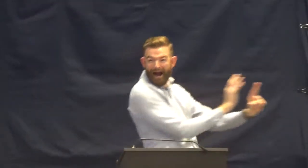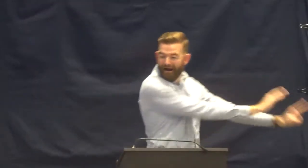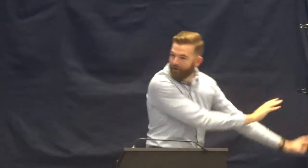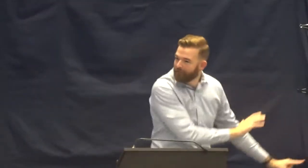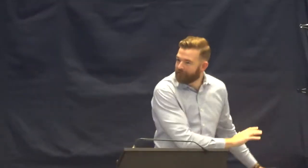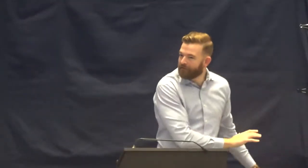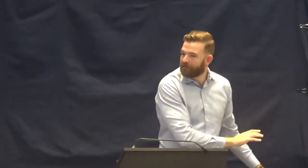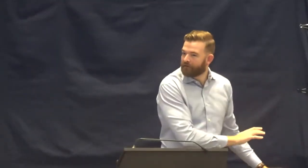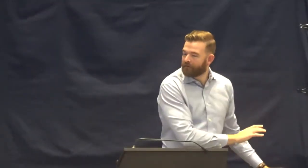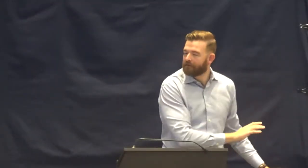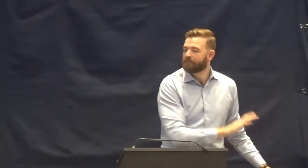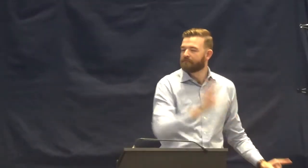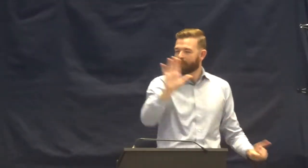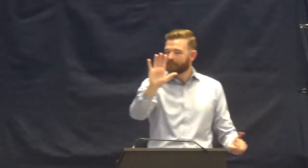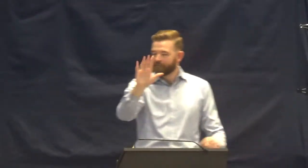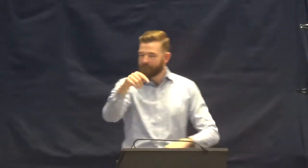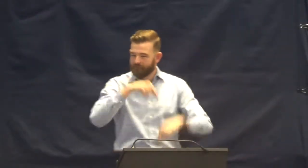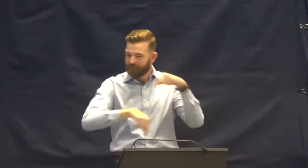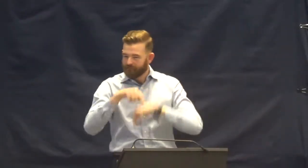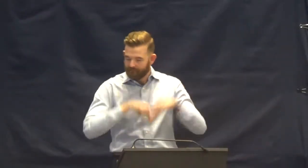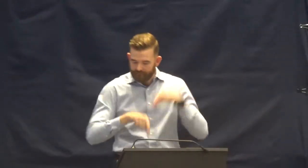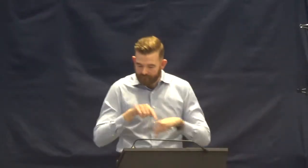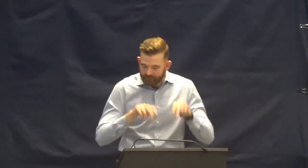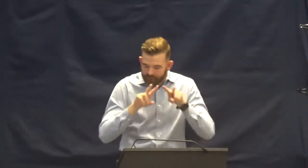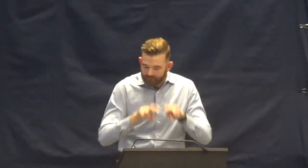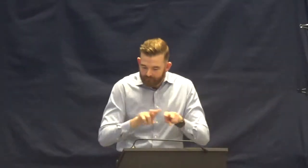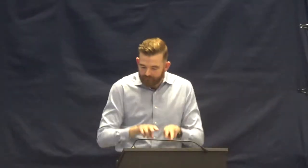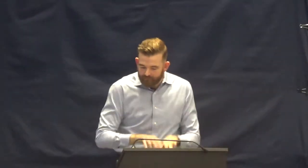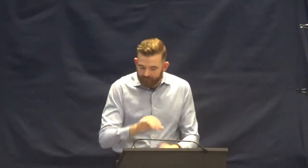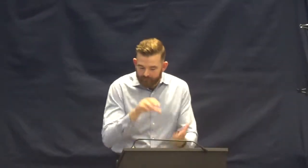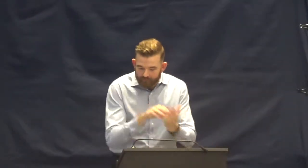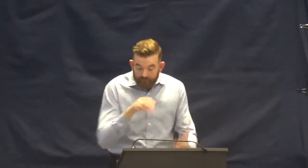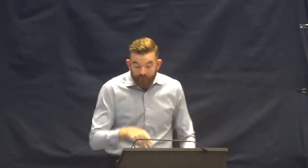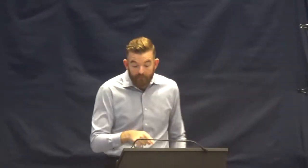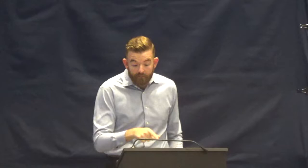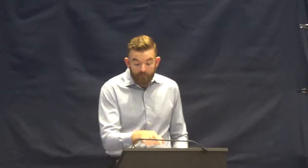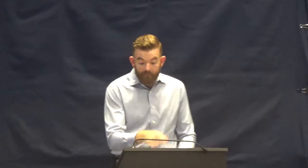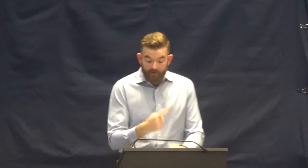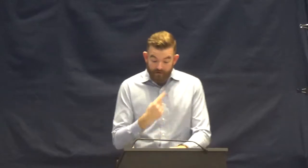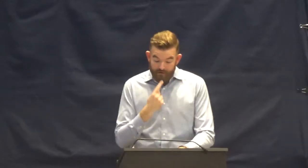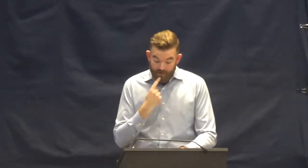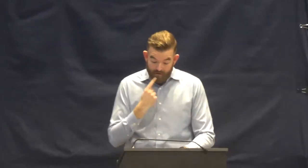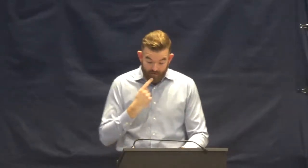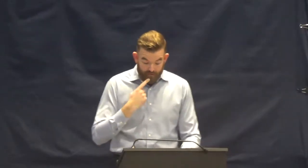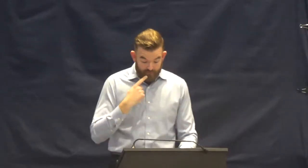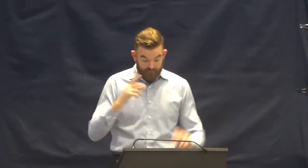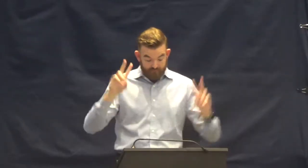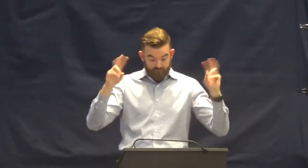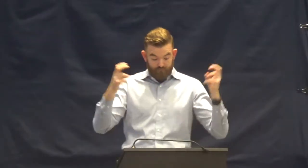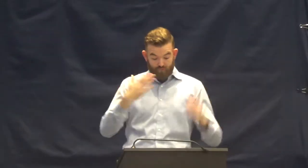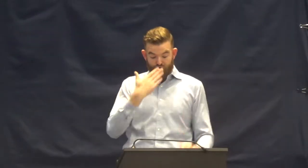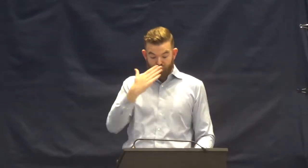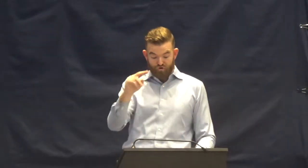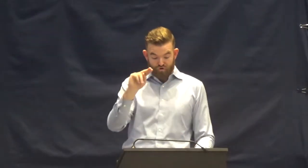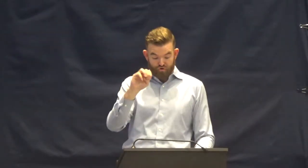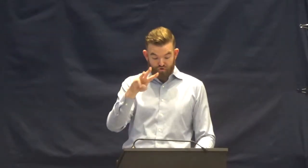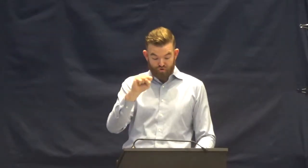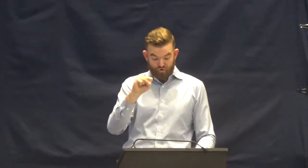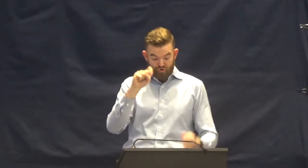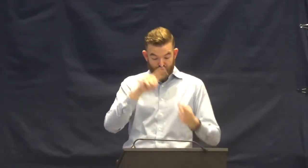This is when this will come to pass." Well, that infuriated everybody, and they were ready to kill him. But let's dive a little deeper into